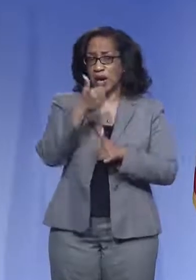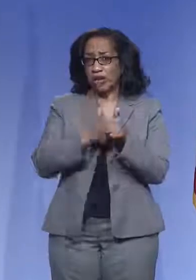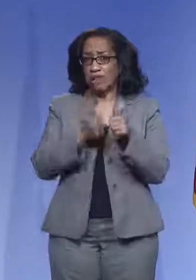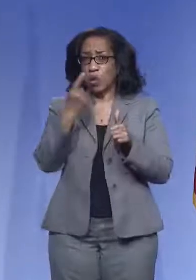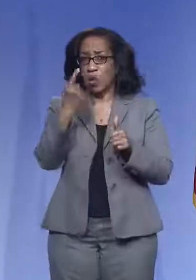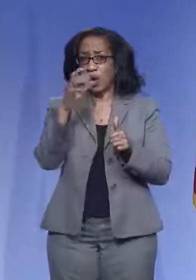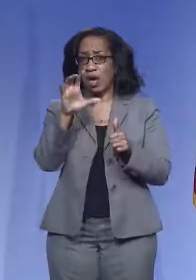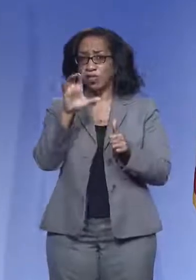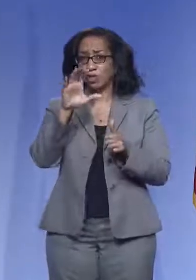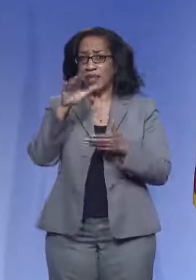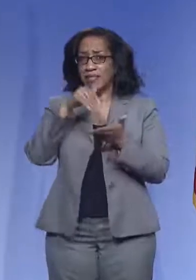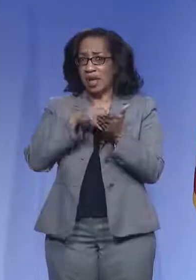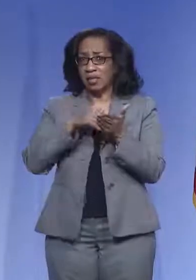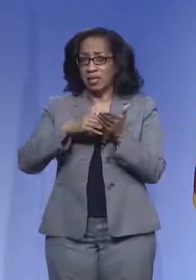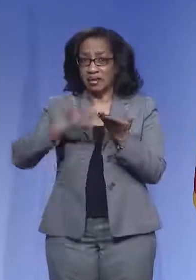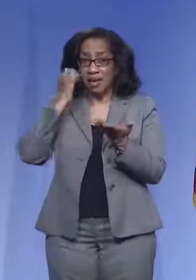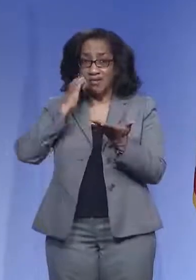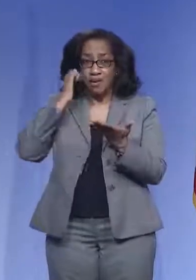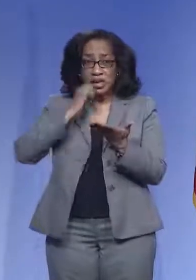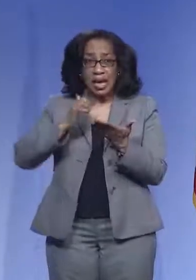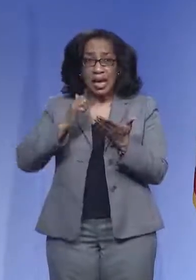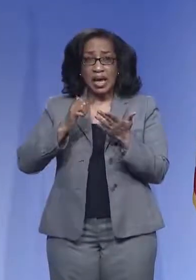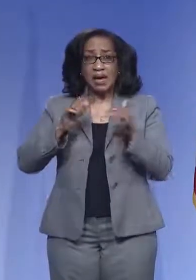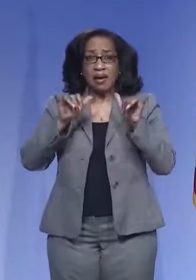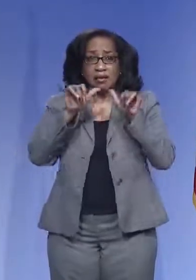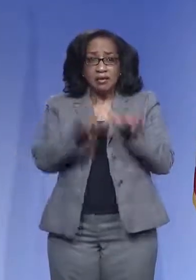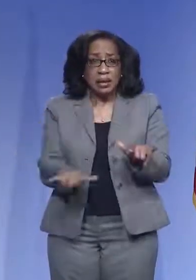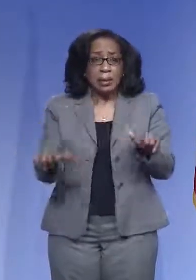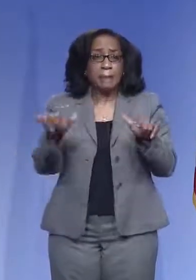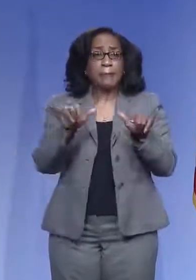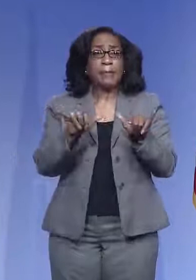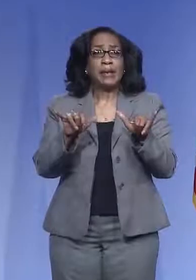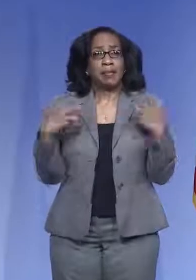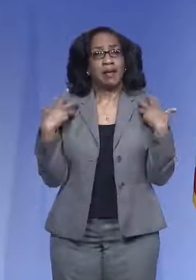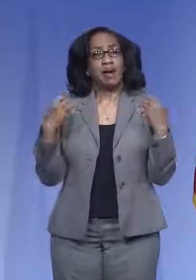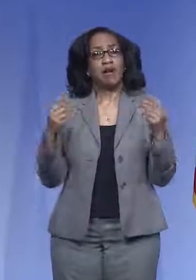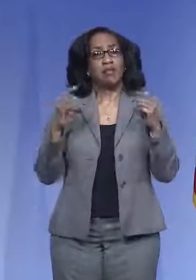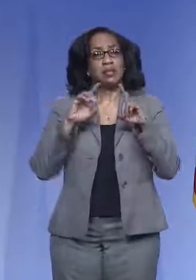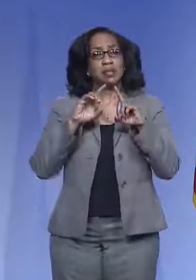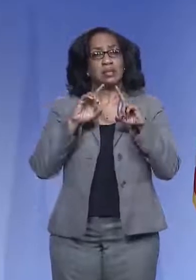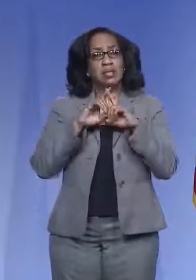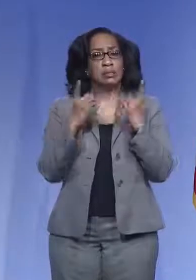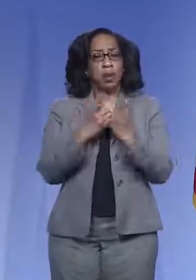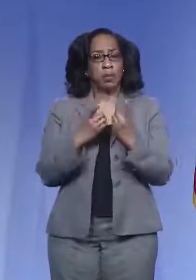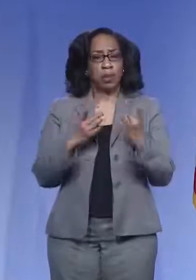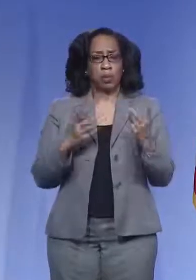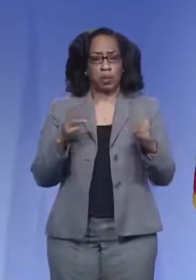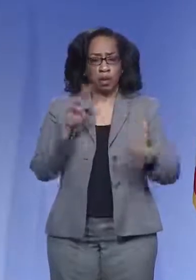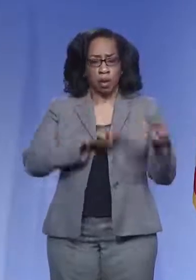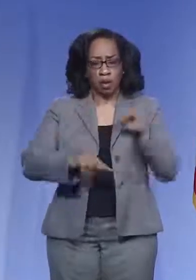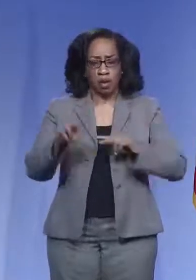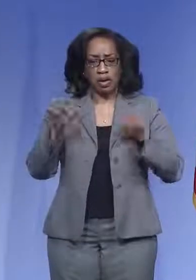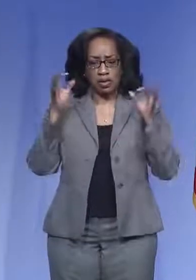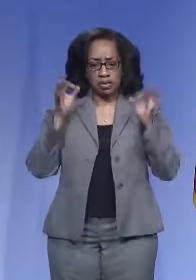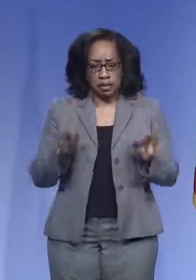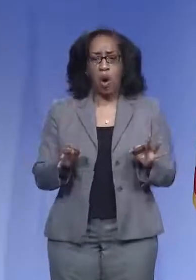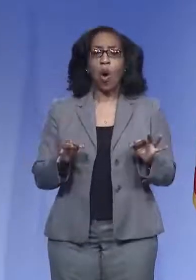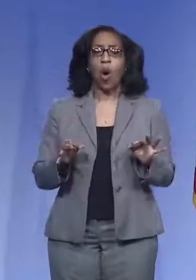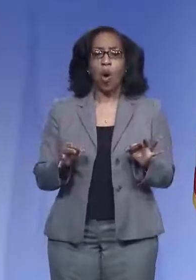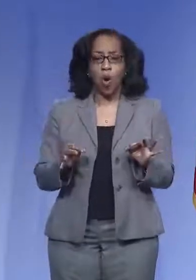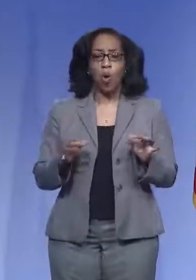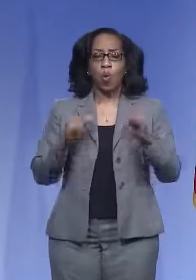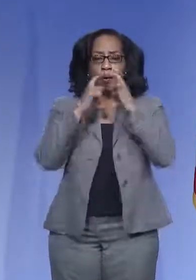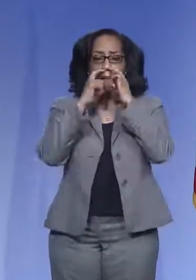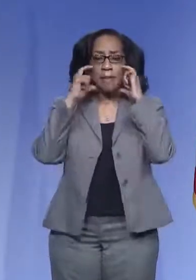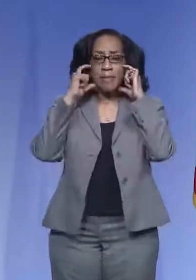over a sustained period where the health department would look to get rid of a mask mandate and make